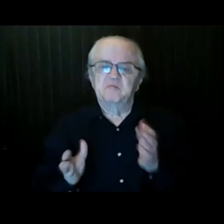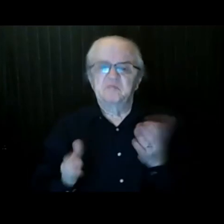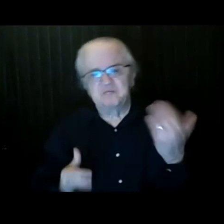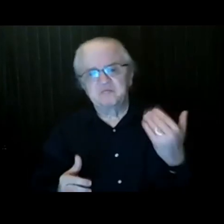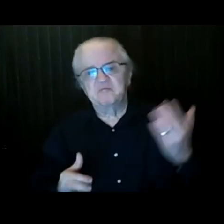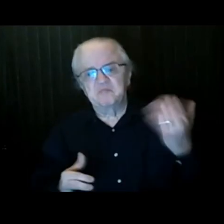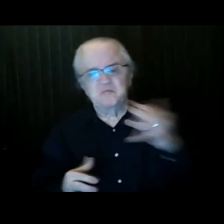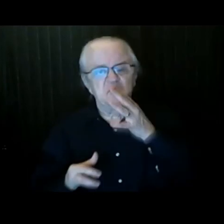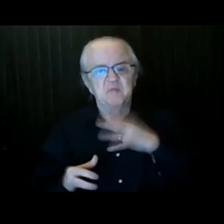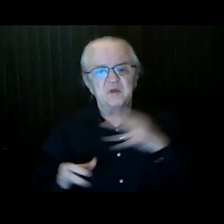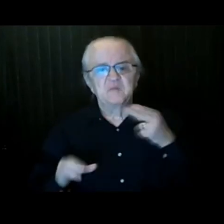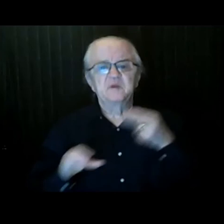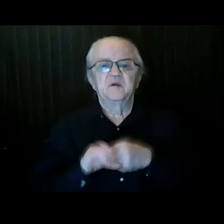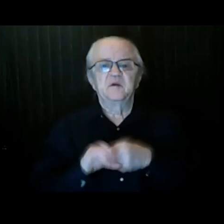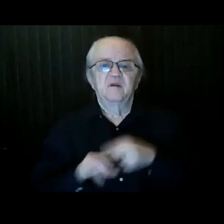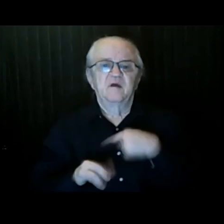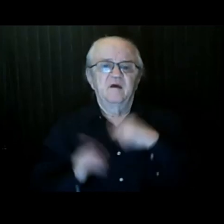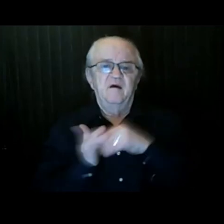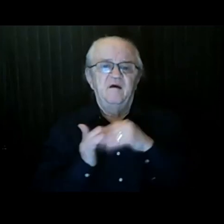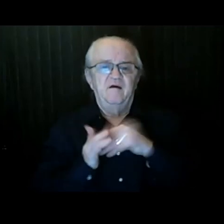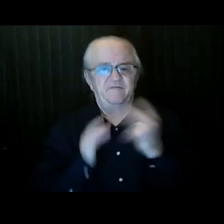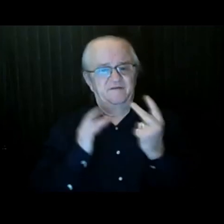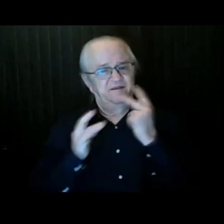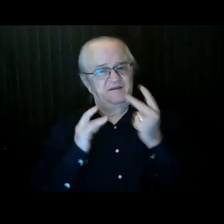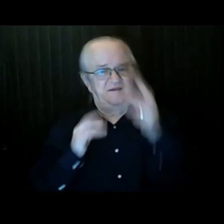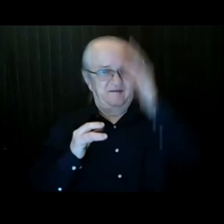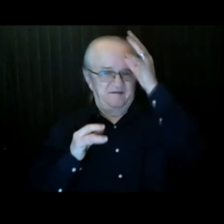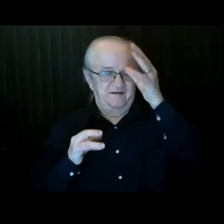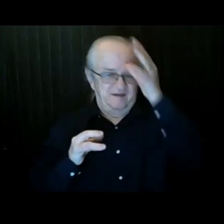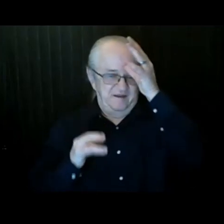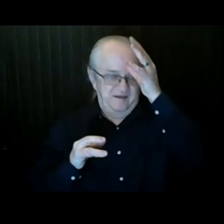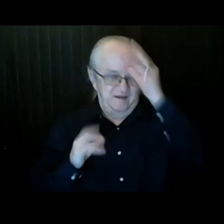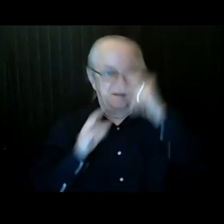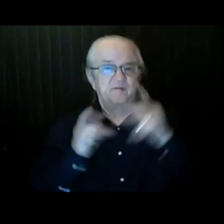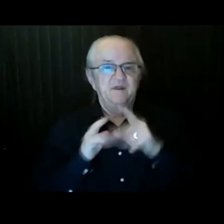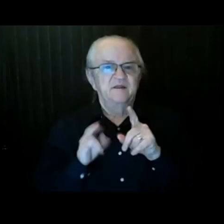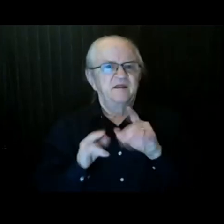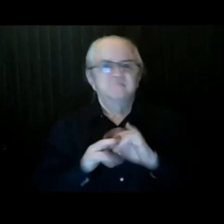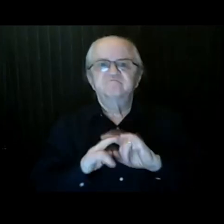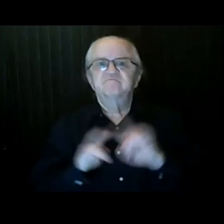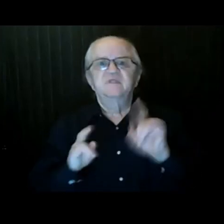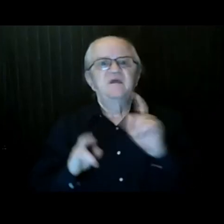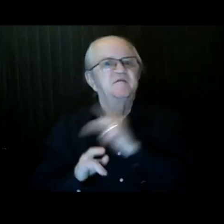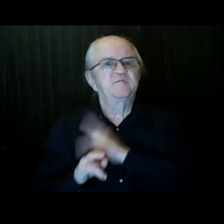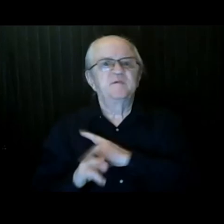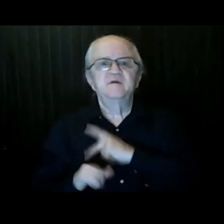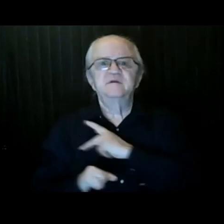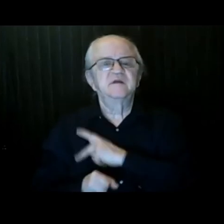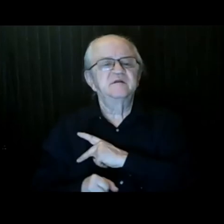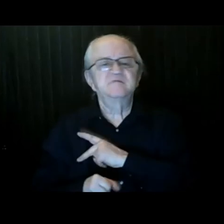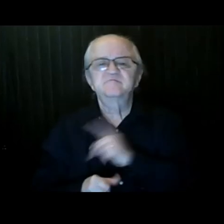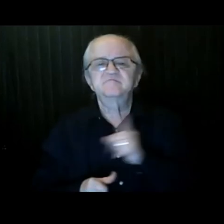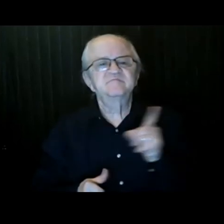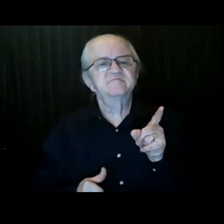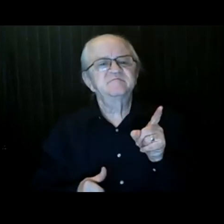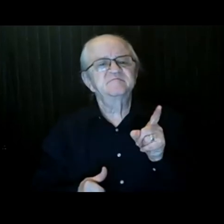this because I often got to see my dad in these places. My dad was a very different guy there. He would